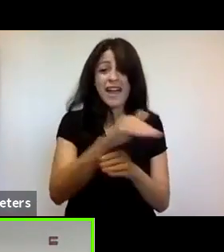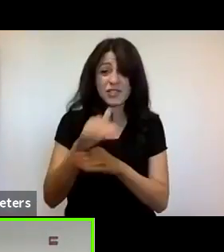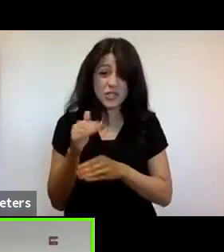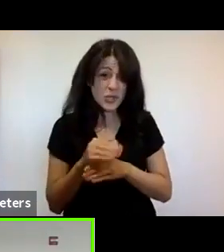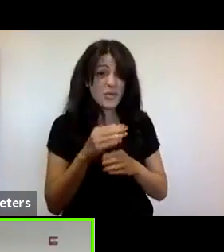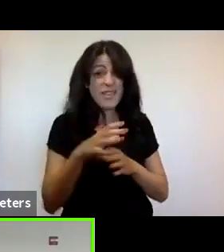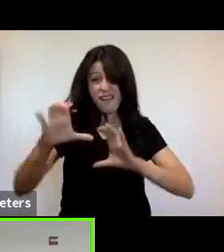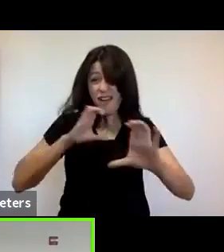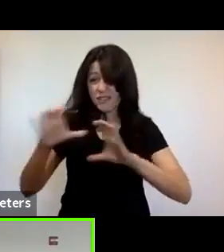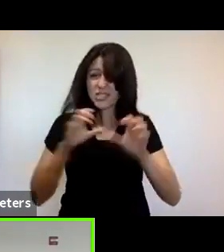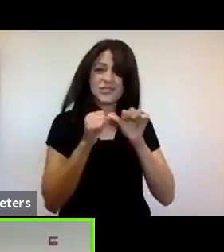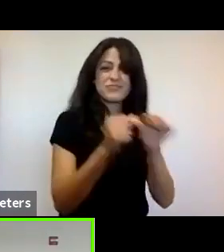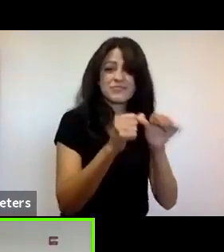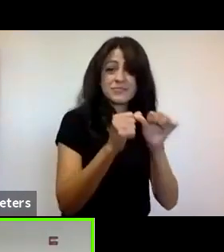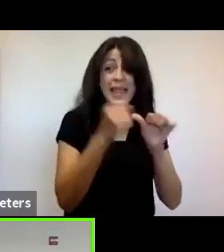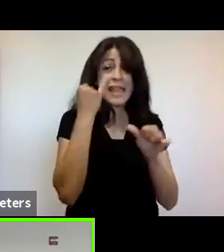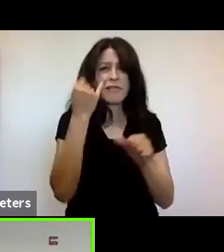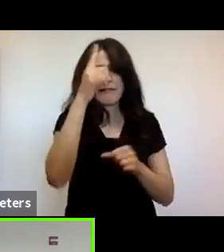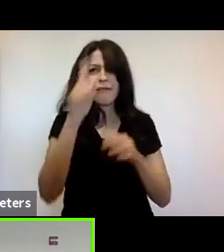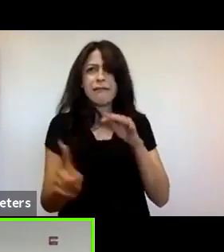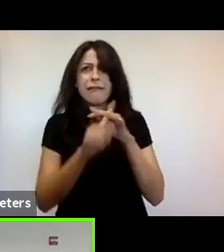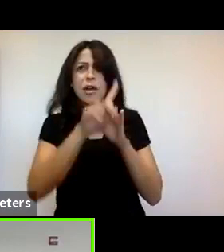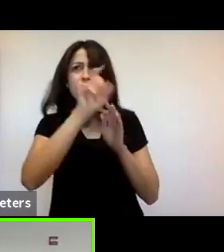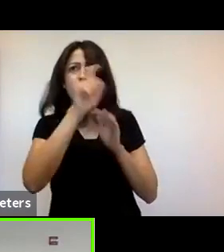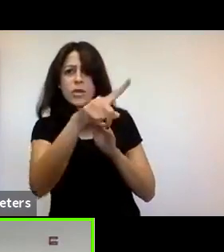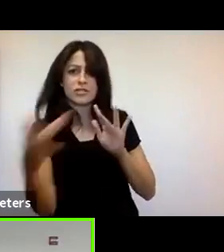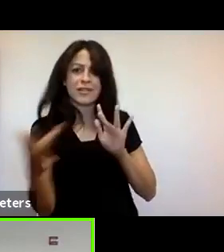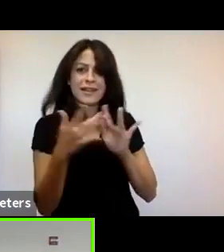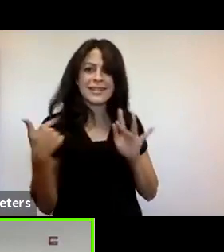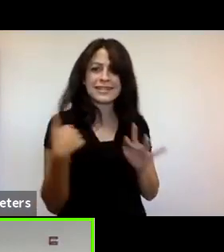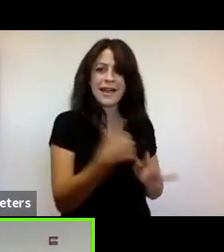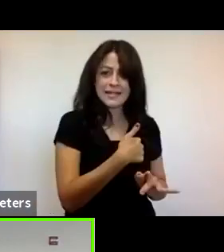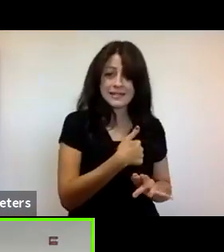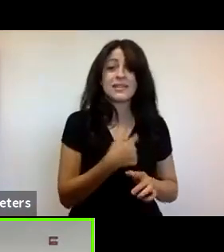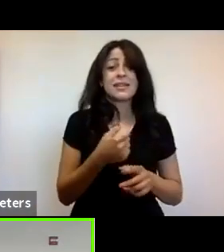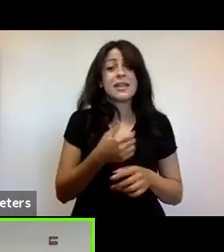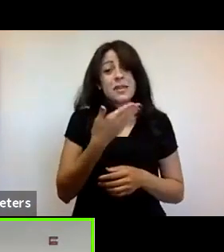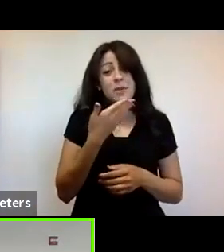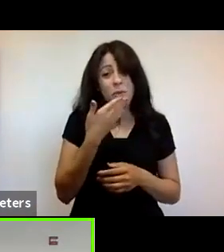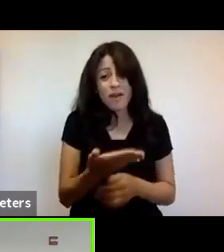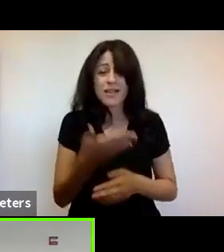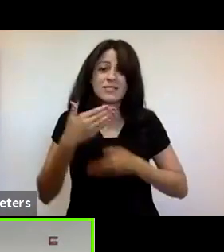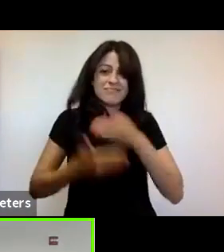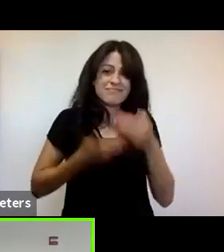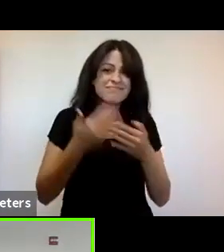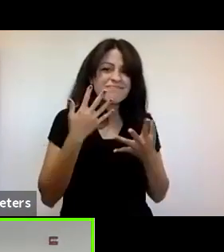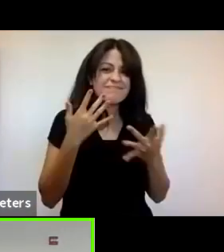feel free to reach back if you have additional questions. Be well, stay safe, and keep healthy.